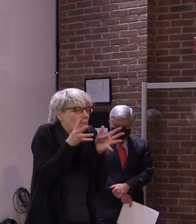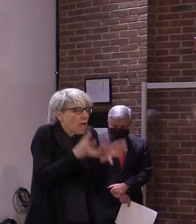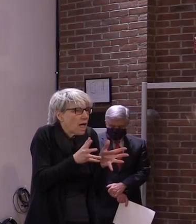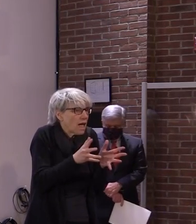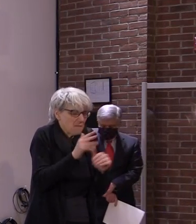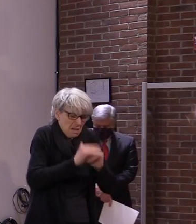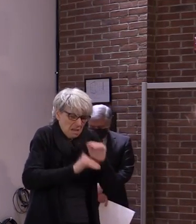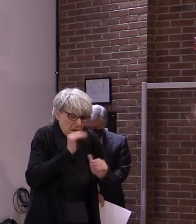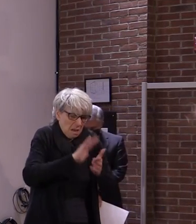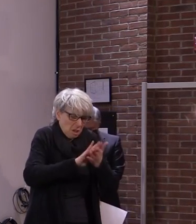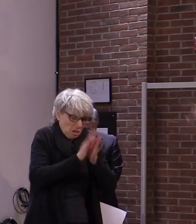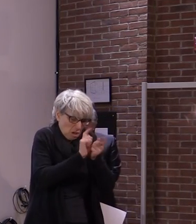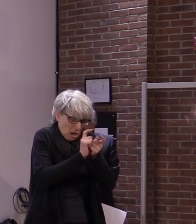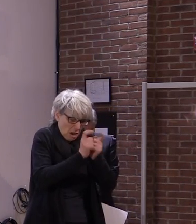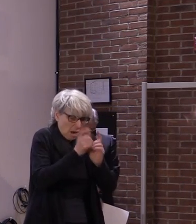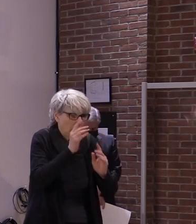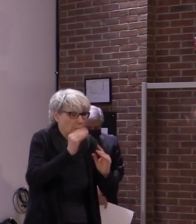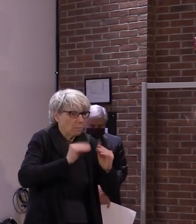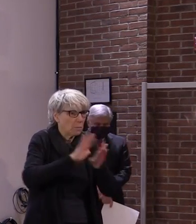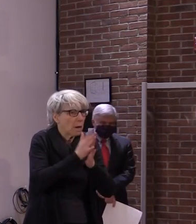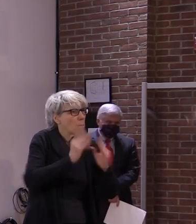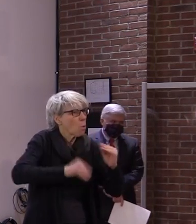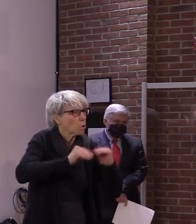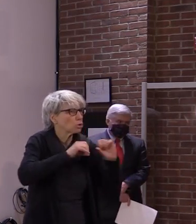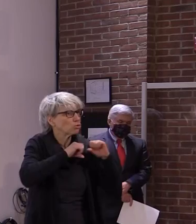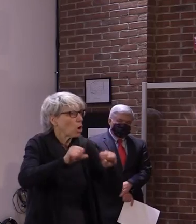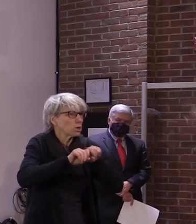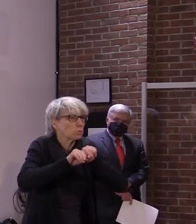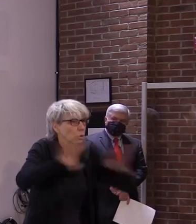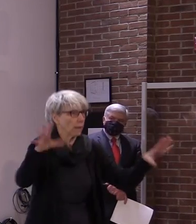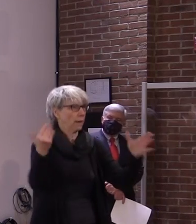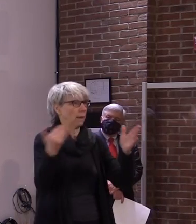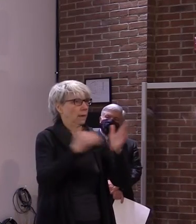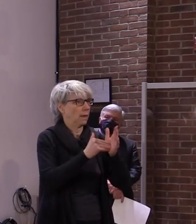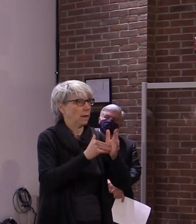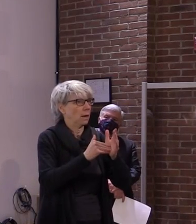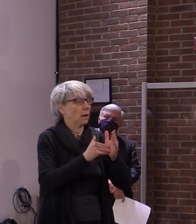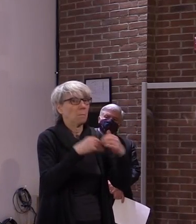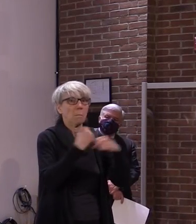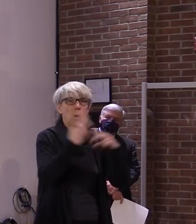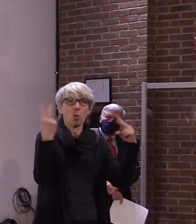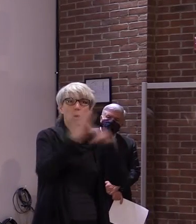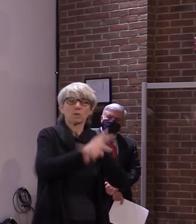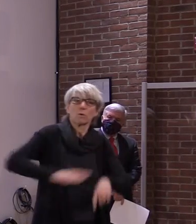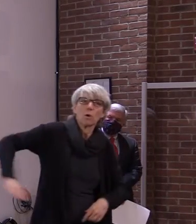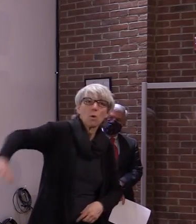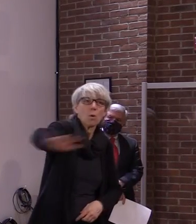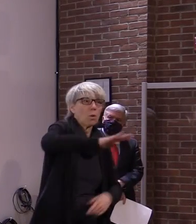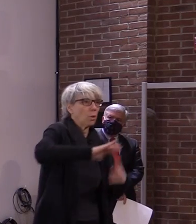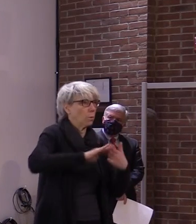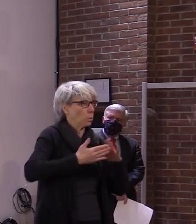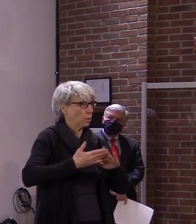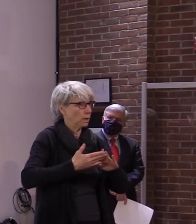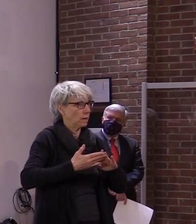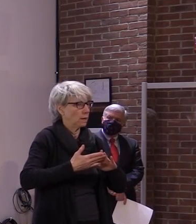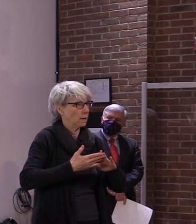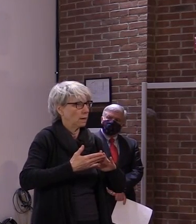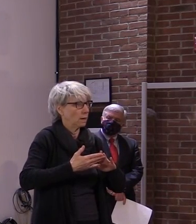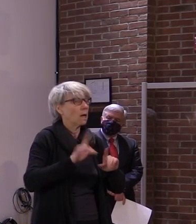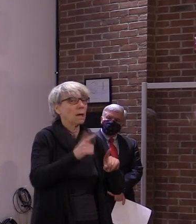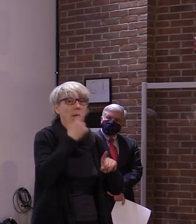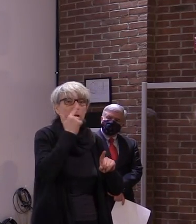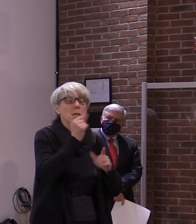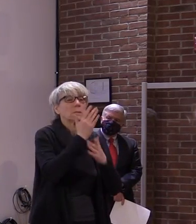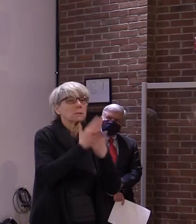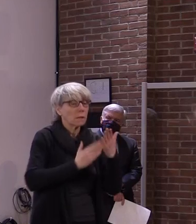the potential for the virus to mutate. Now, nations such as the United Kingdom and Israel are piloting another